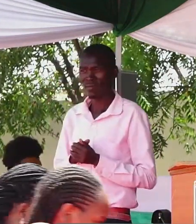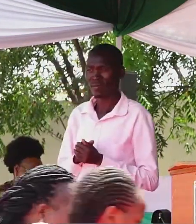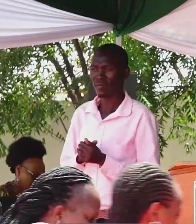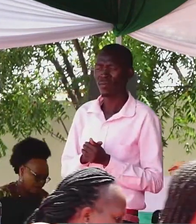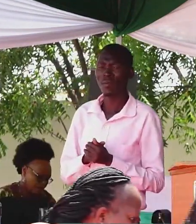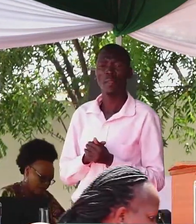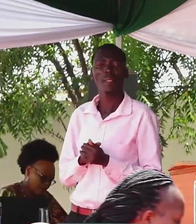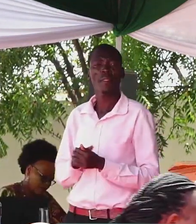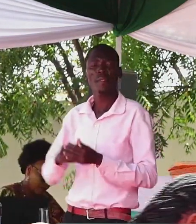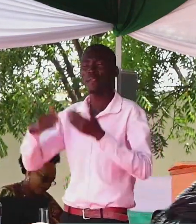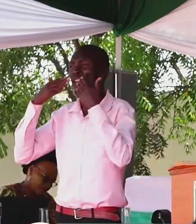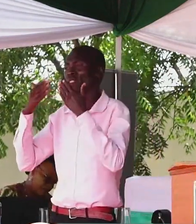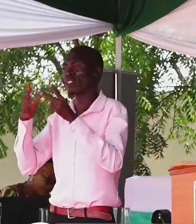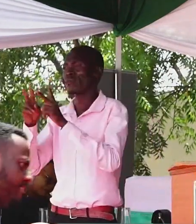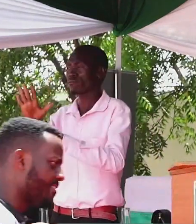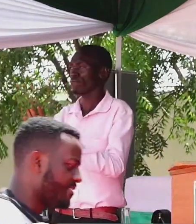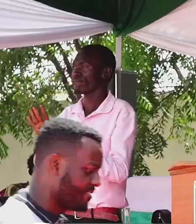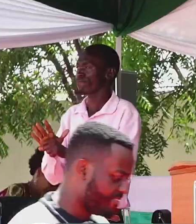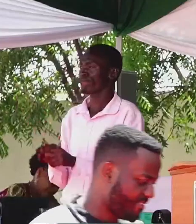Thank you so much.